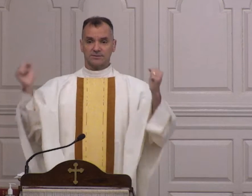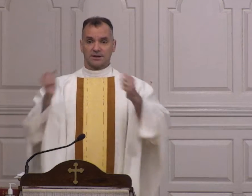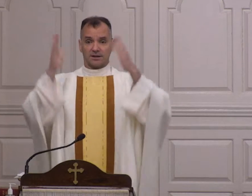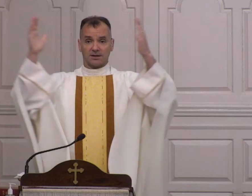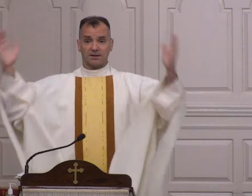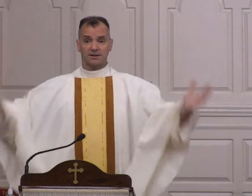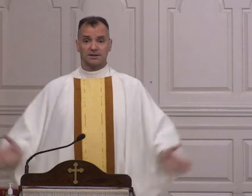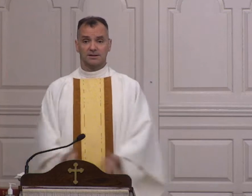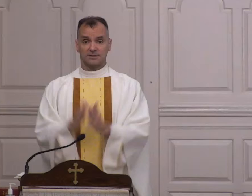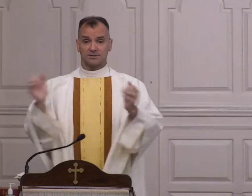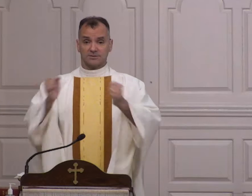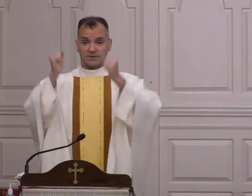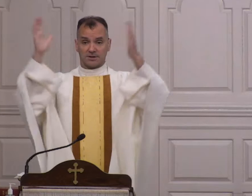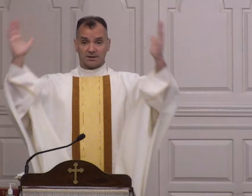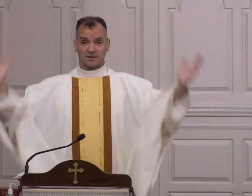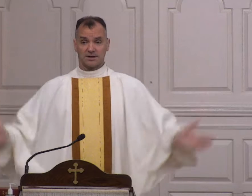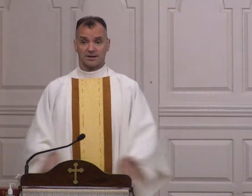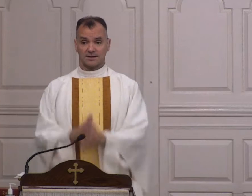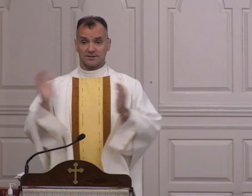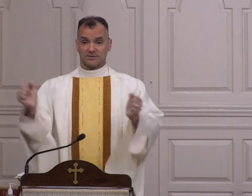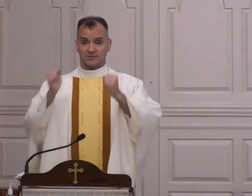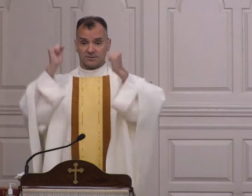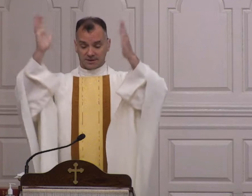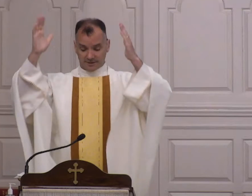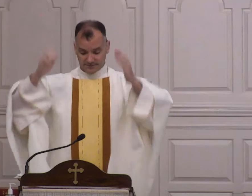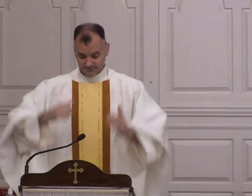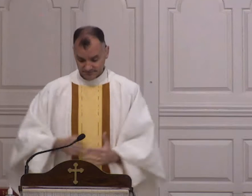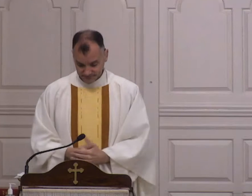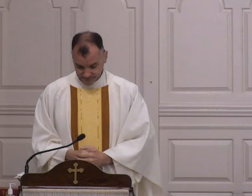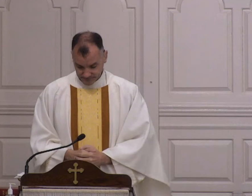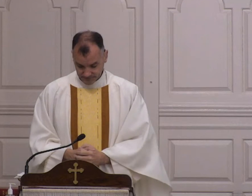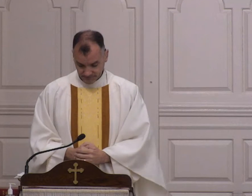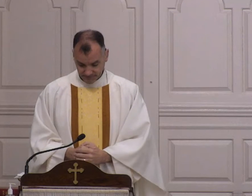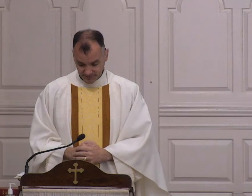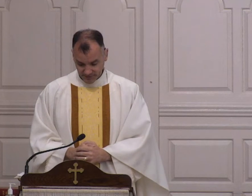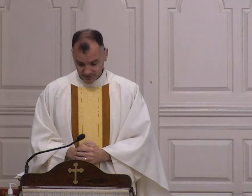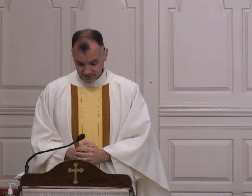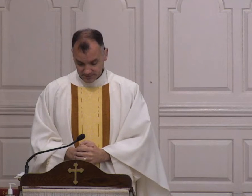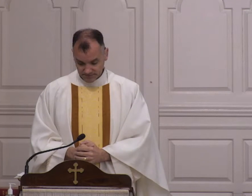Alleluia, alleluia, alleluia.